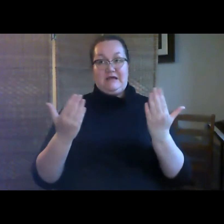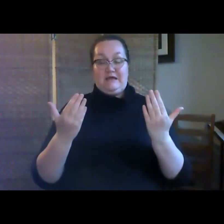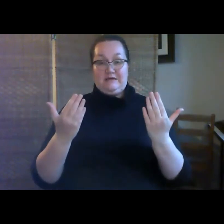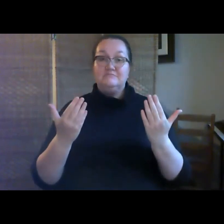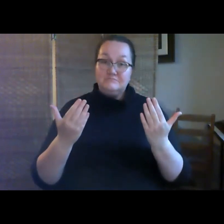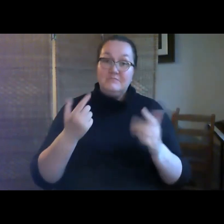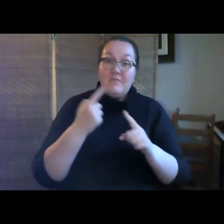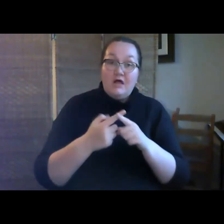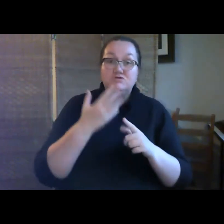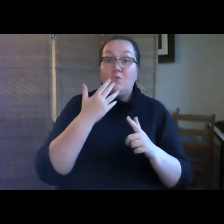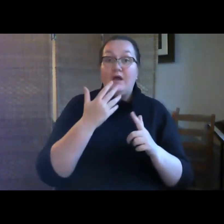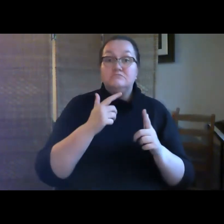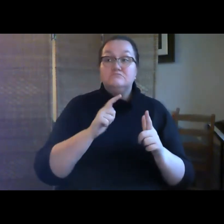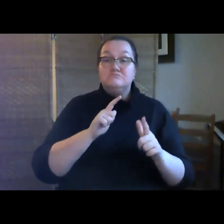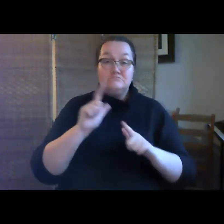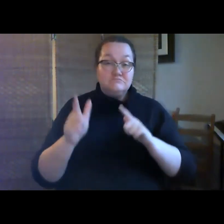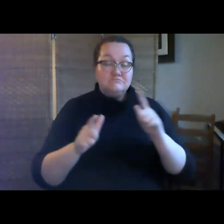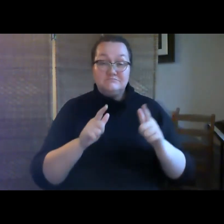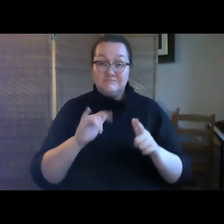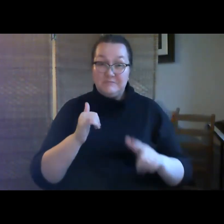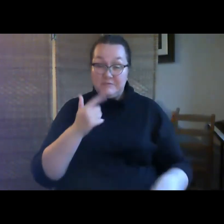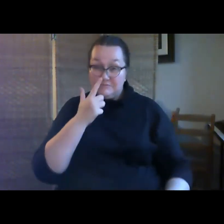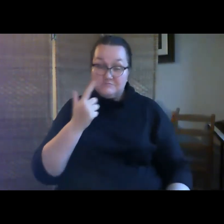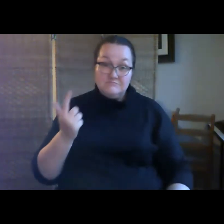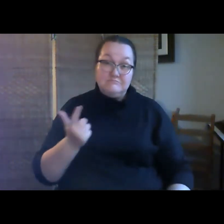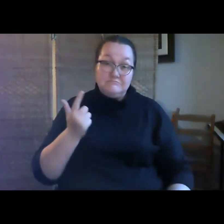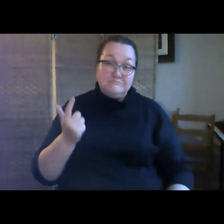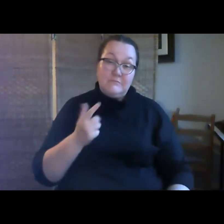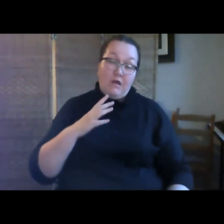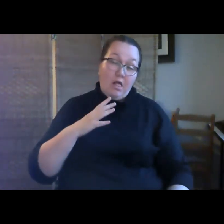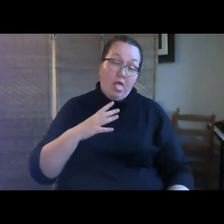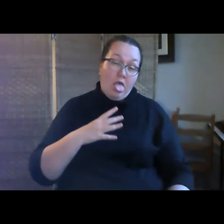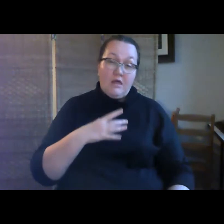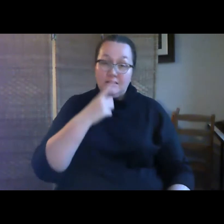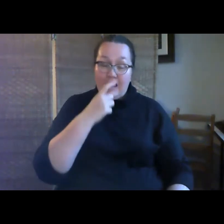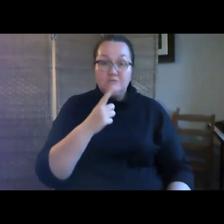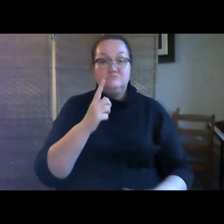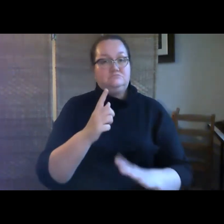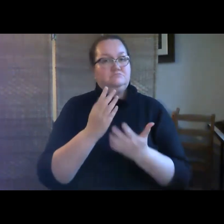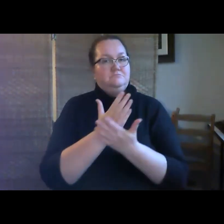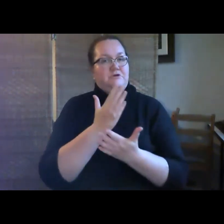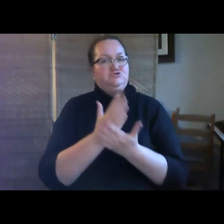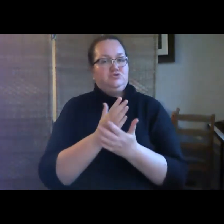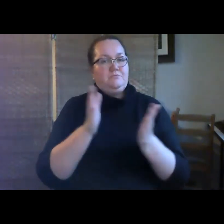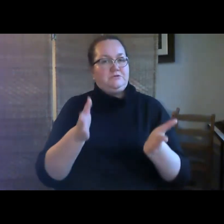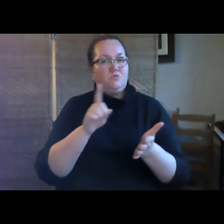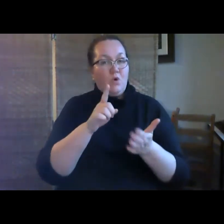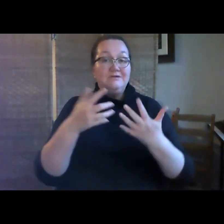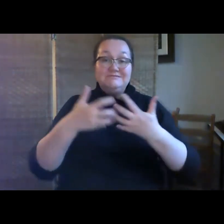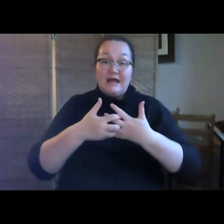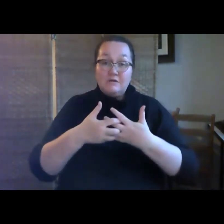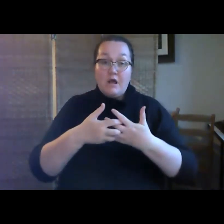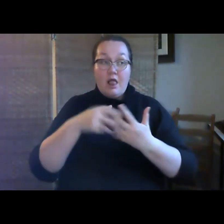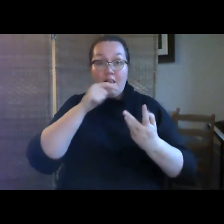are very long, always ensuring that your technical crew have a rest day programmed after